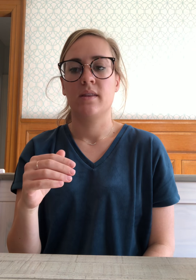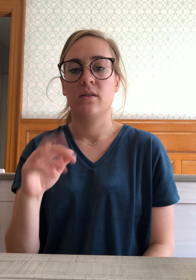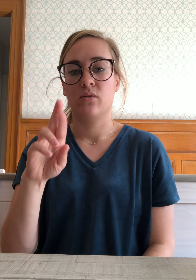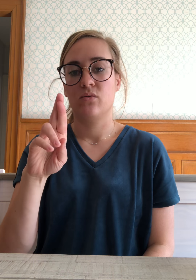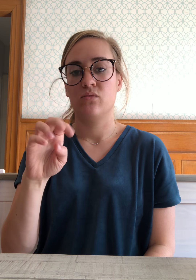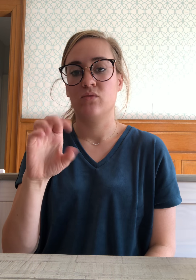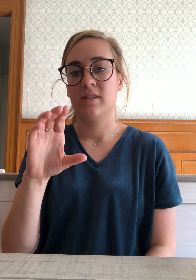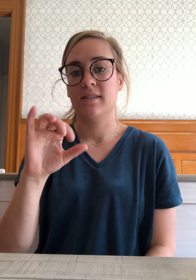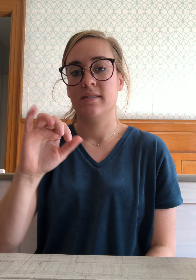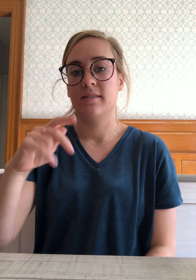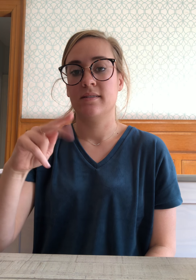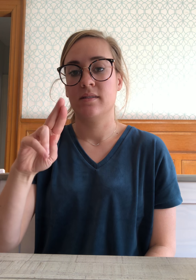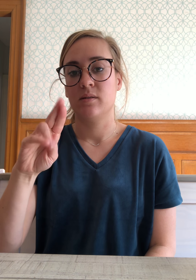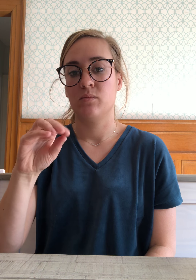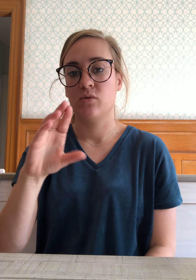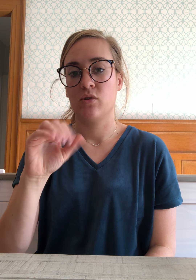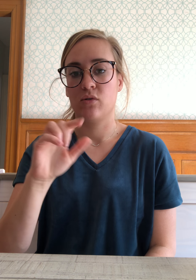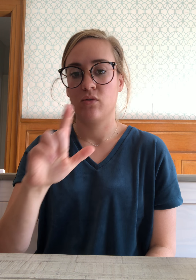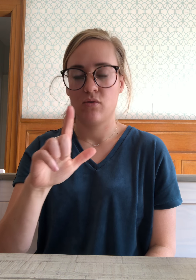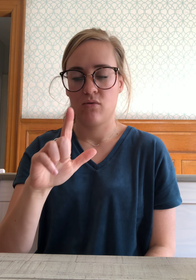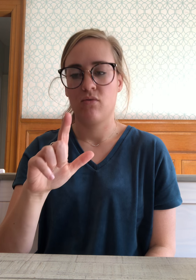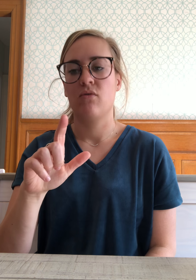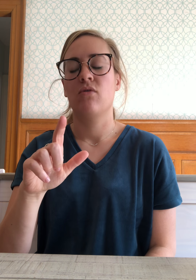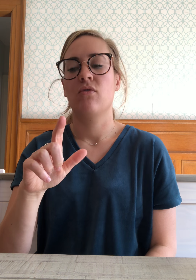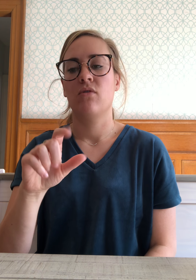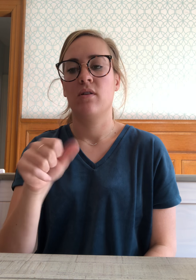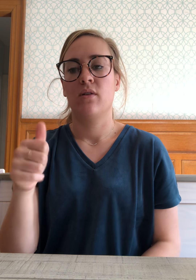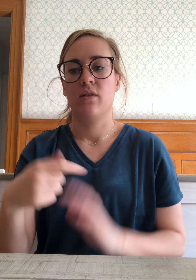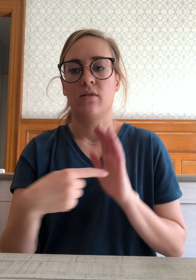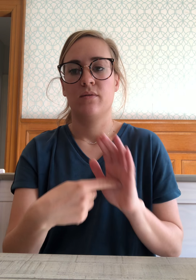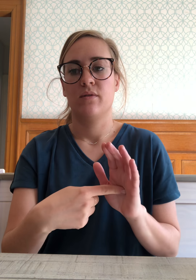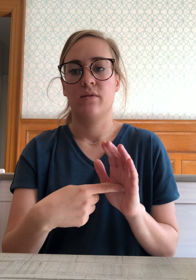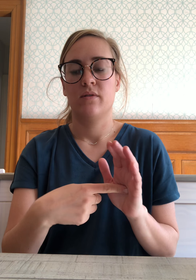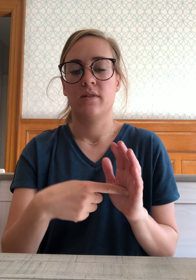another example of that is a crossbite